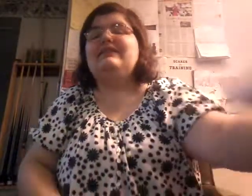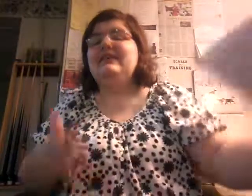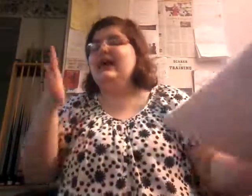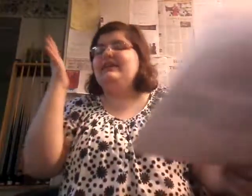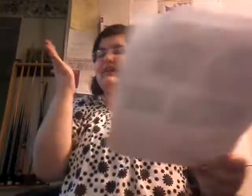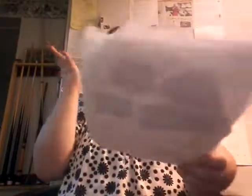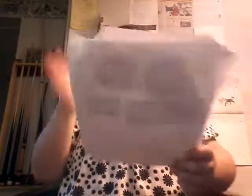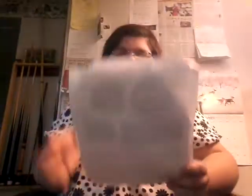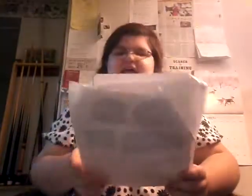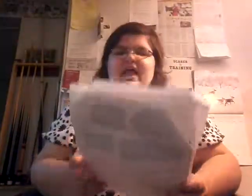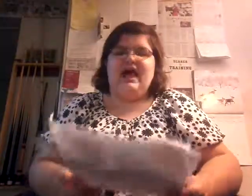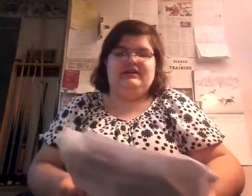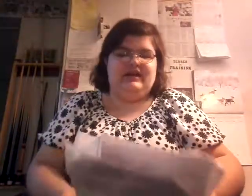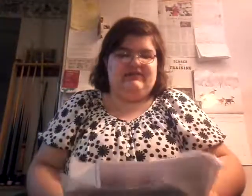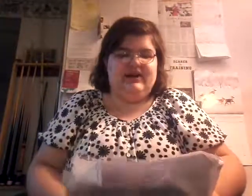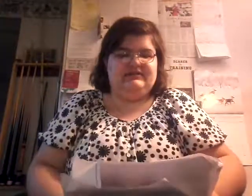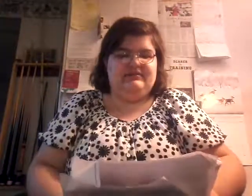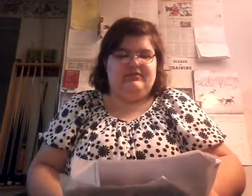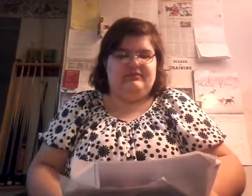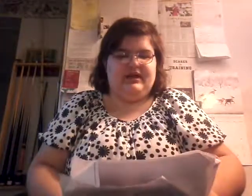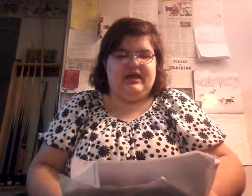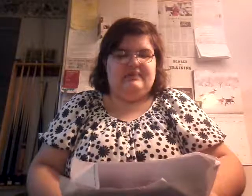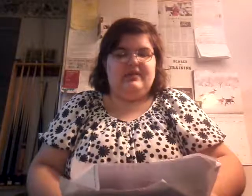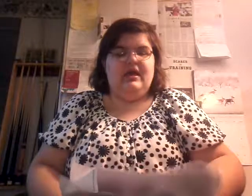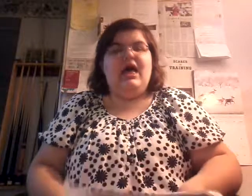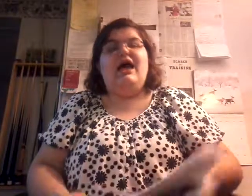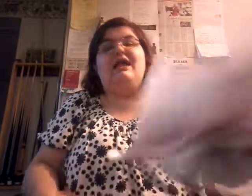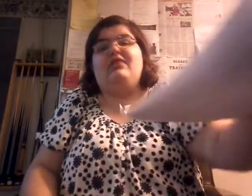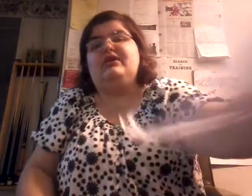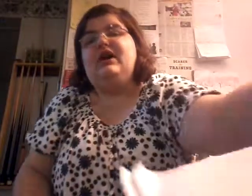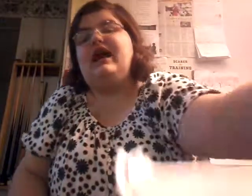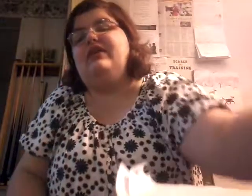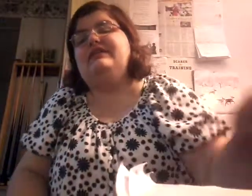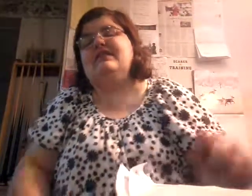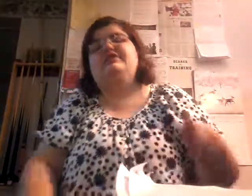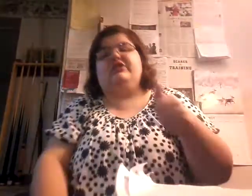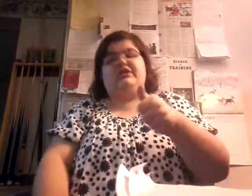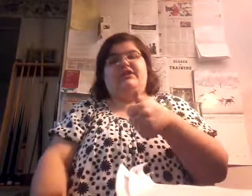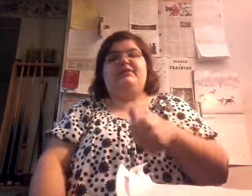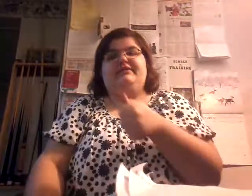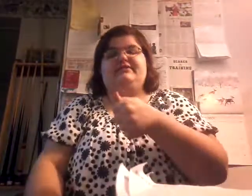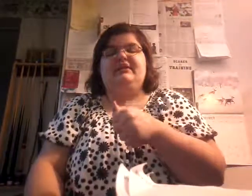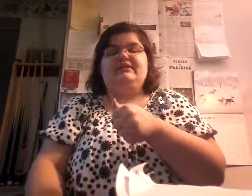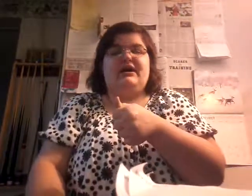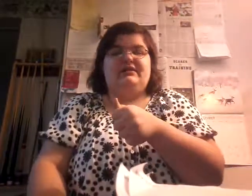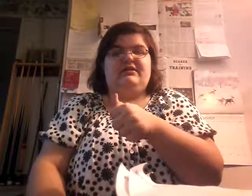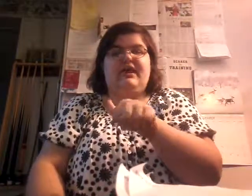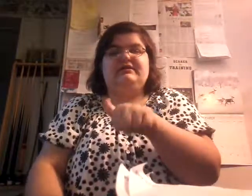See, I did know it. I'm just having a hard time remembering it. Another, I know I said this earlier when I was talking to you guys.